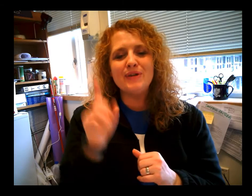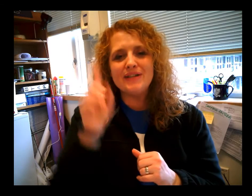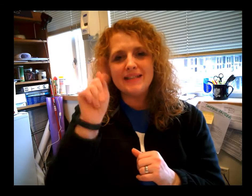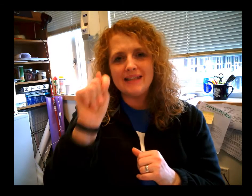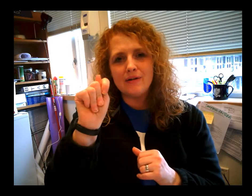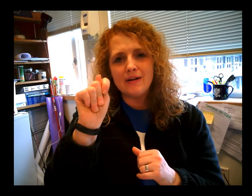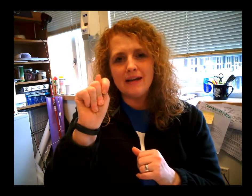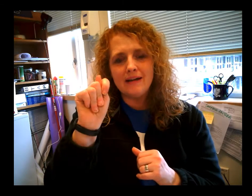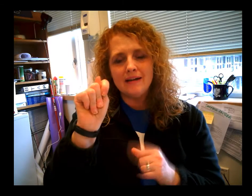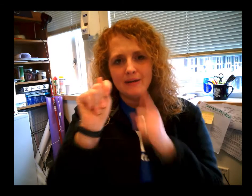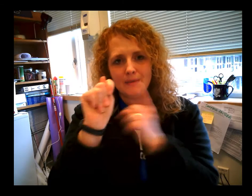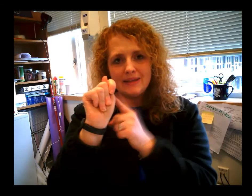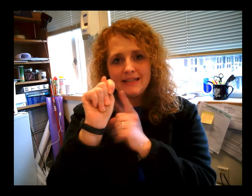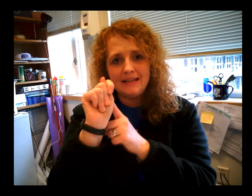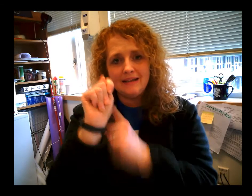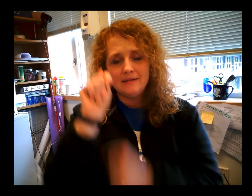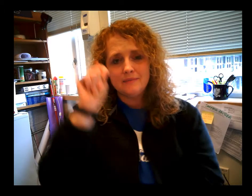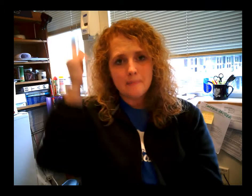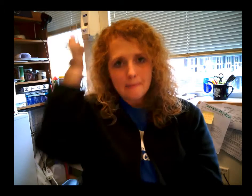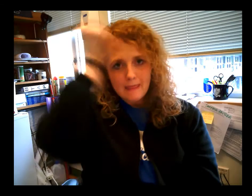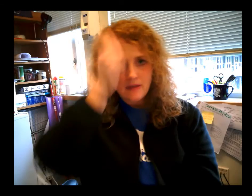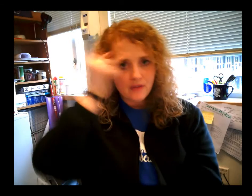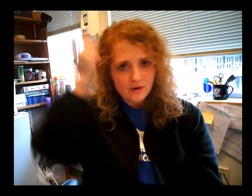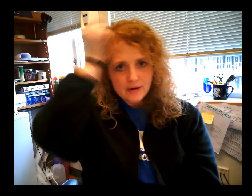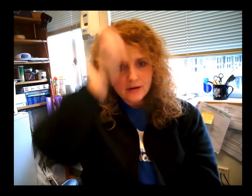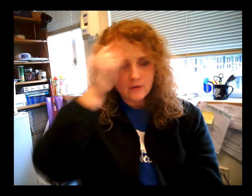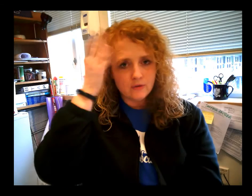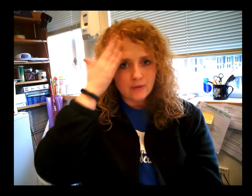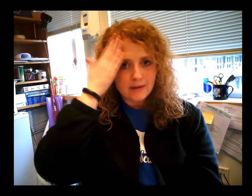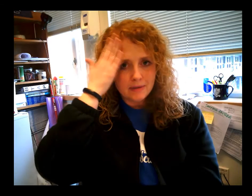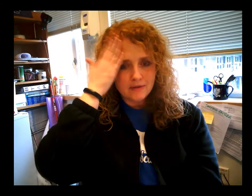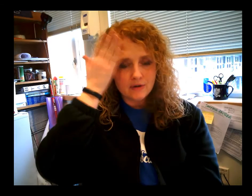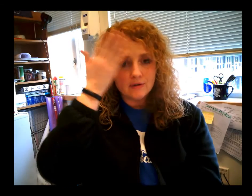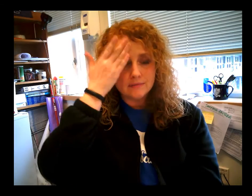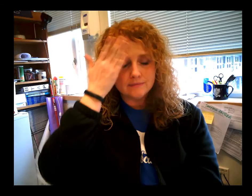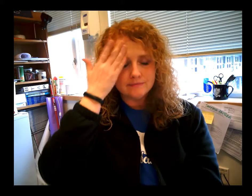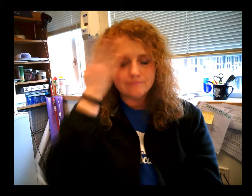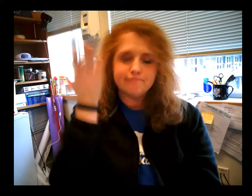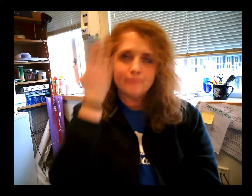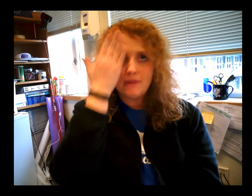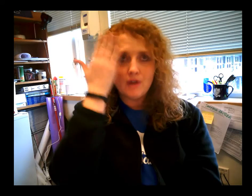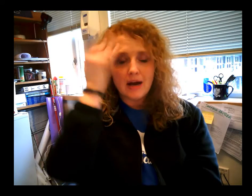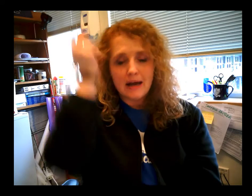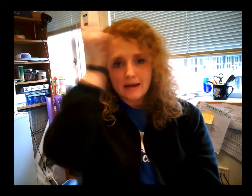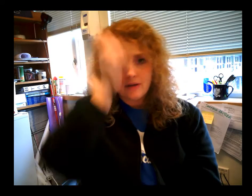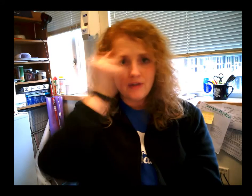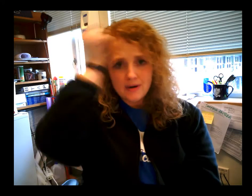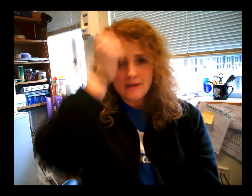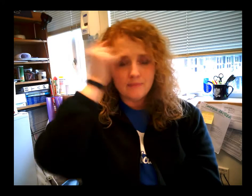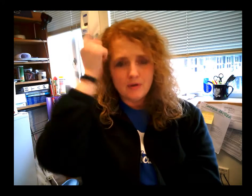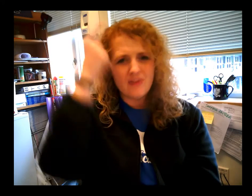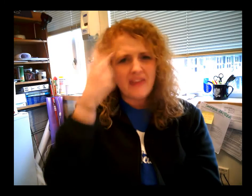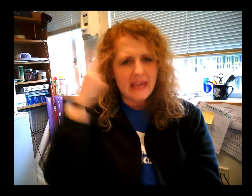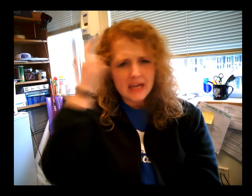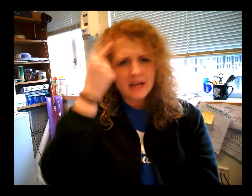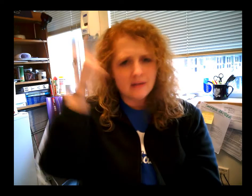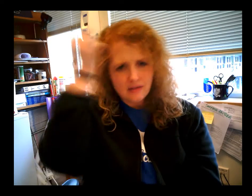is theory with a T. Theory, it goes right above your eye. Theory, you're thinking,